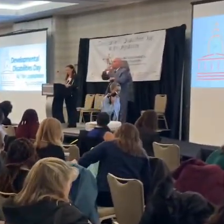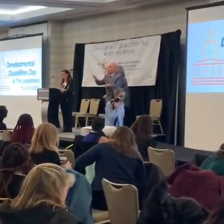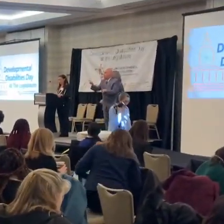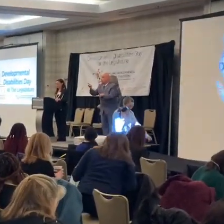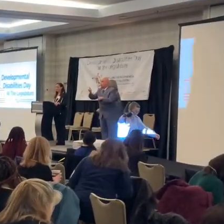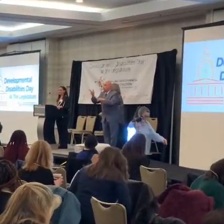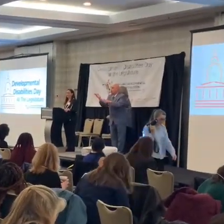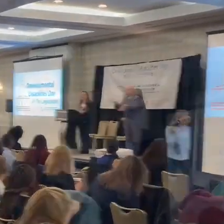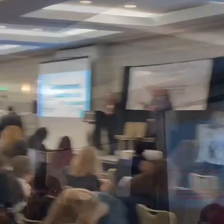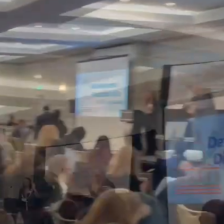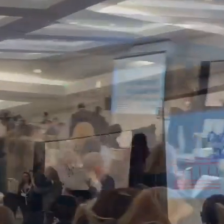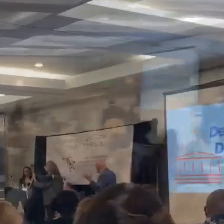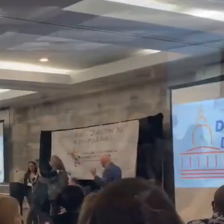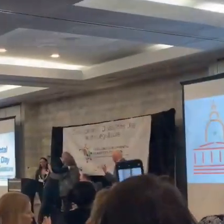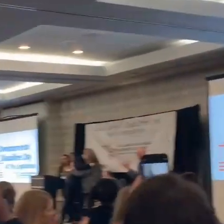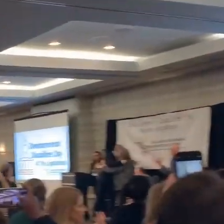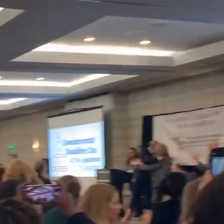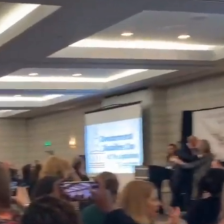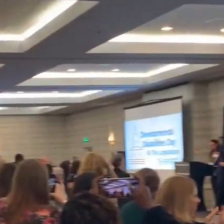us on Facebook live